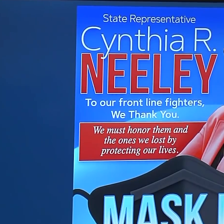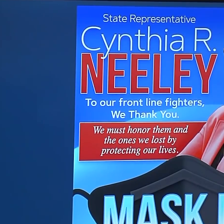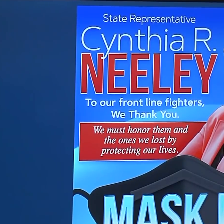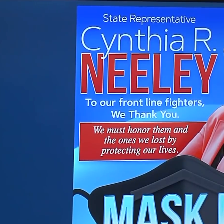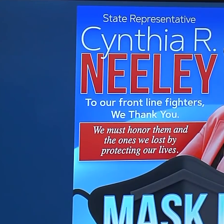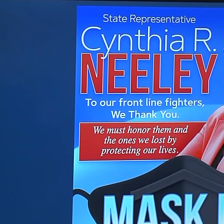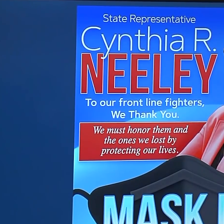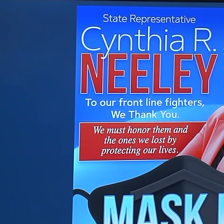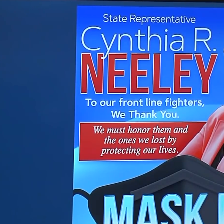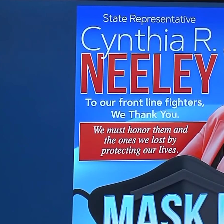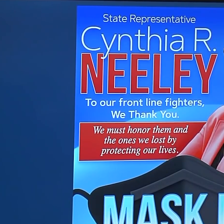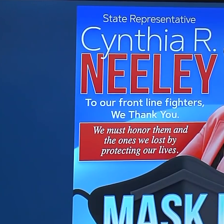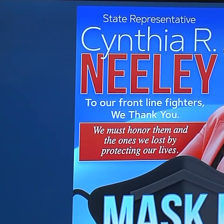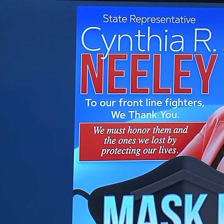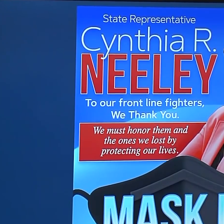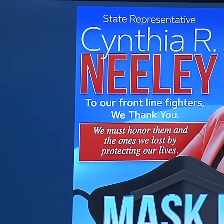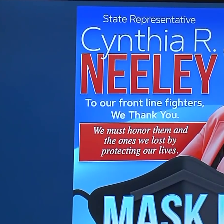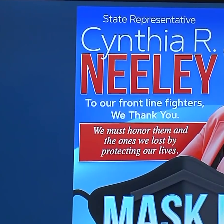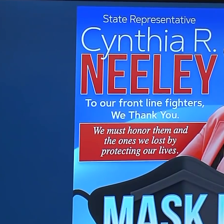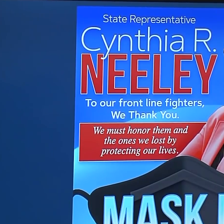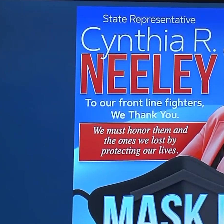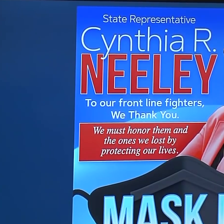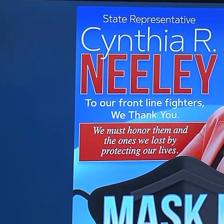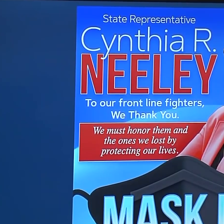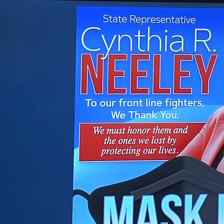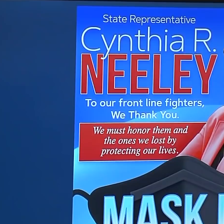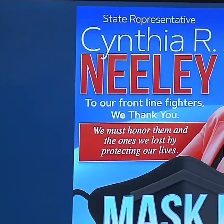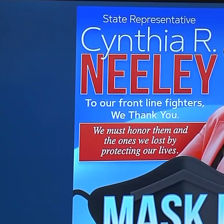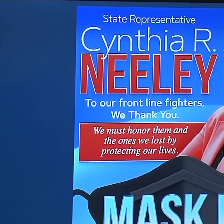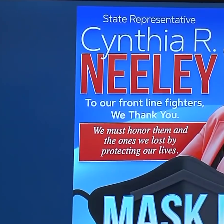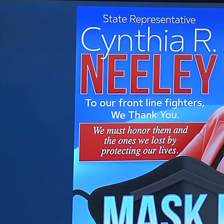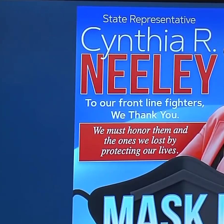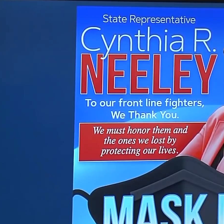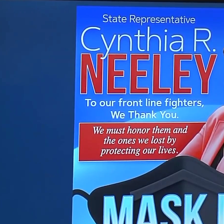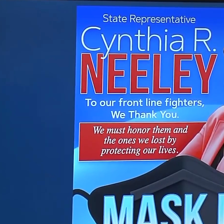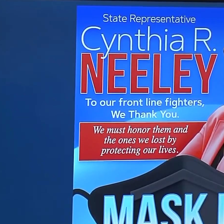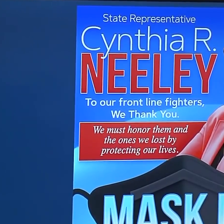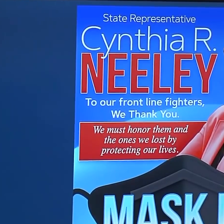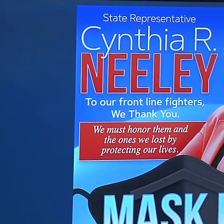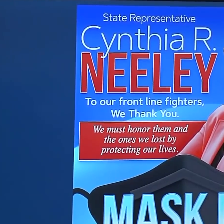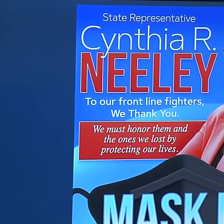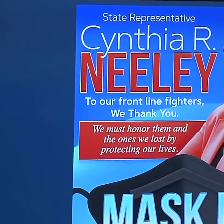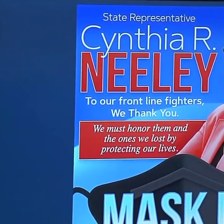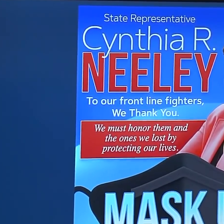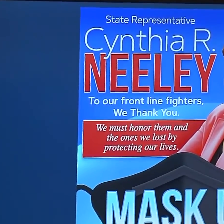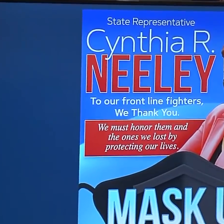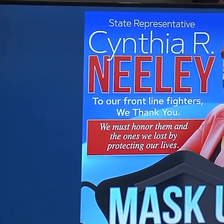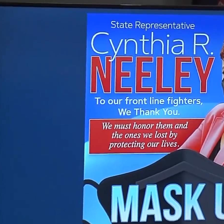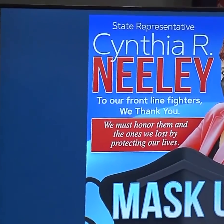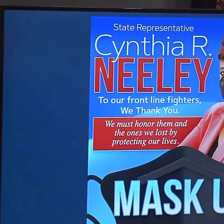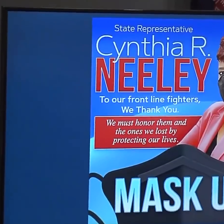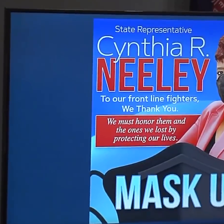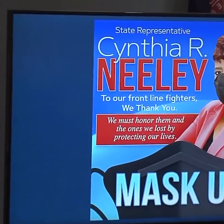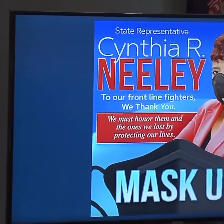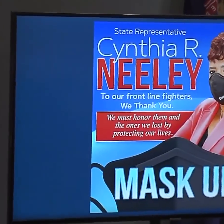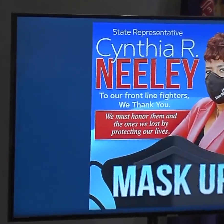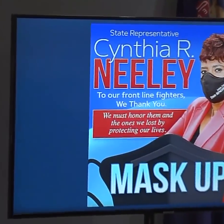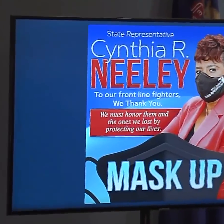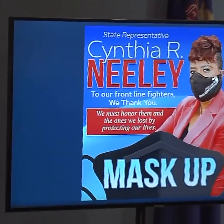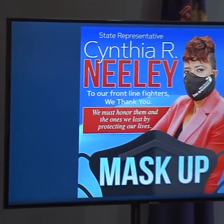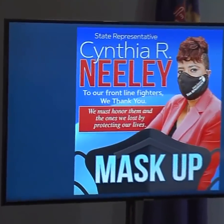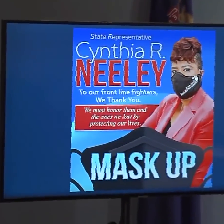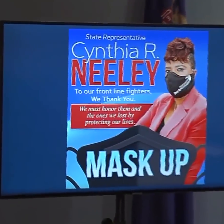encouraging others to as well, please, because your actions are working. 2 weeks ago, we reopened lawn care and